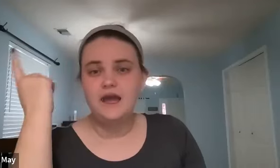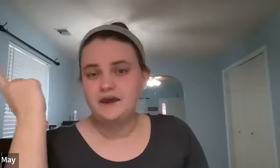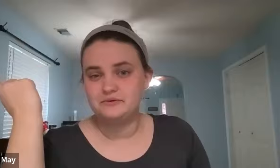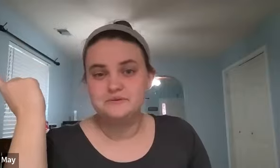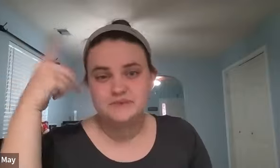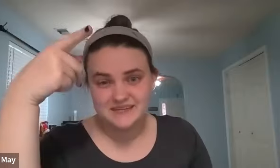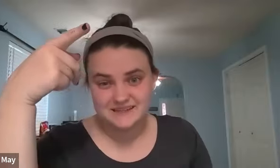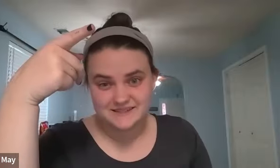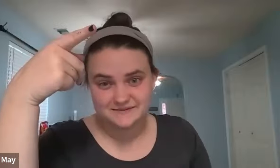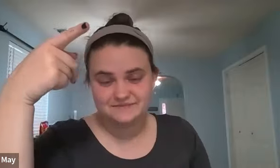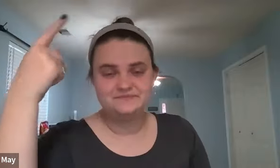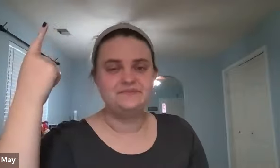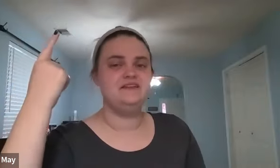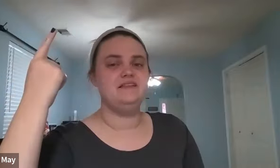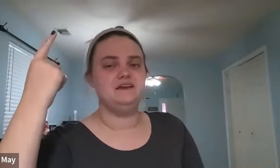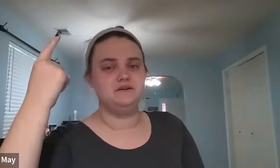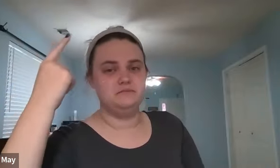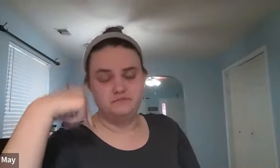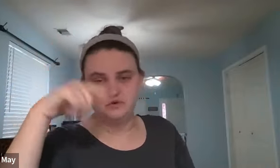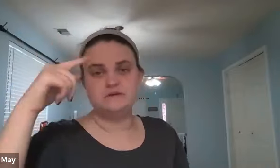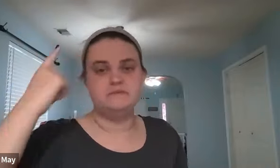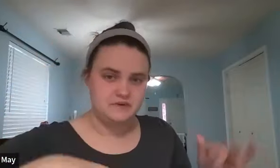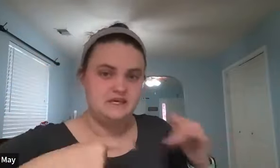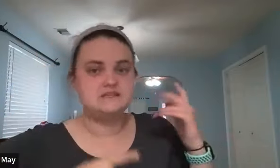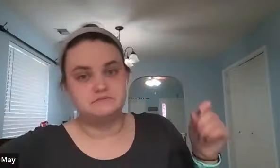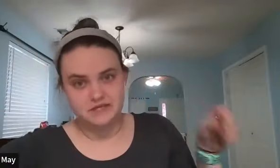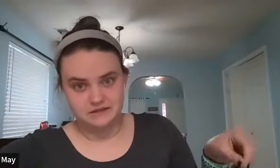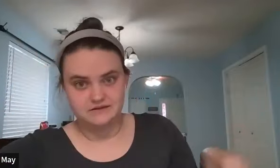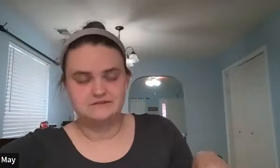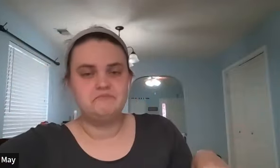have one, peas, like peas and beans.